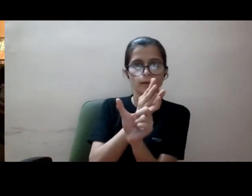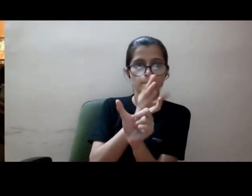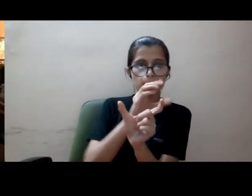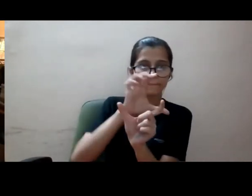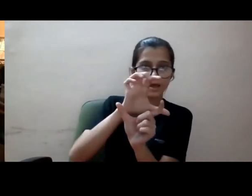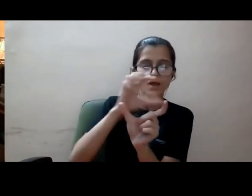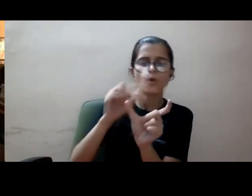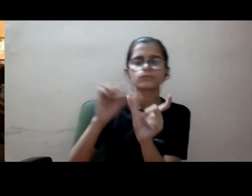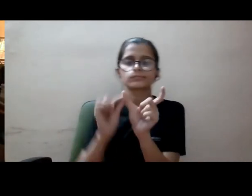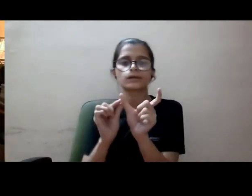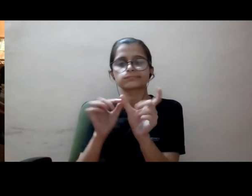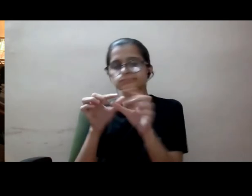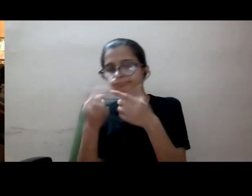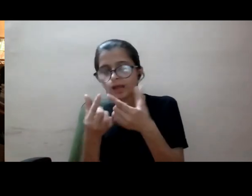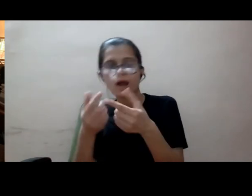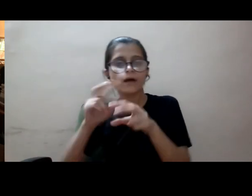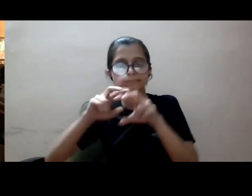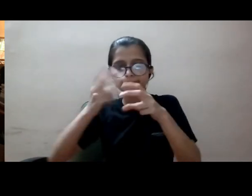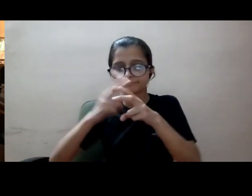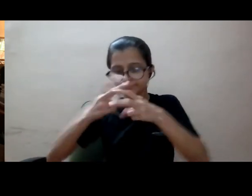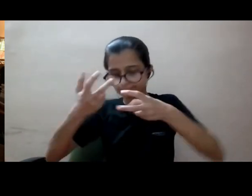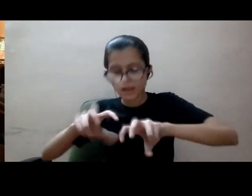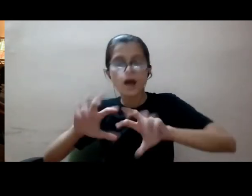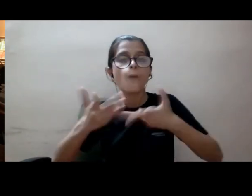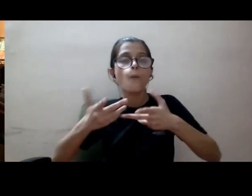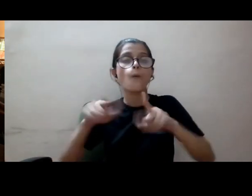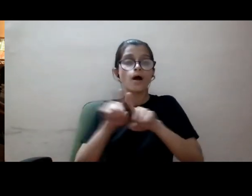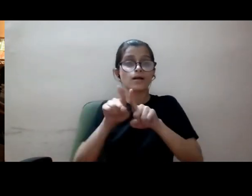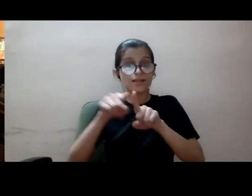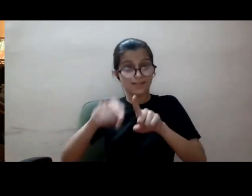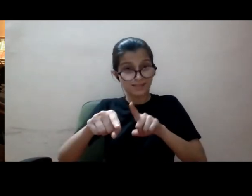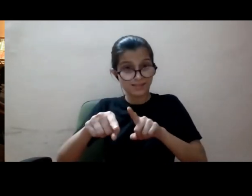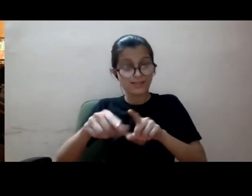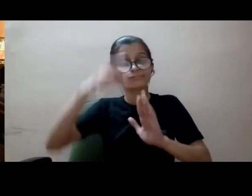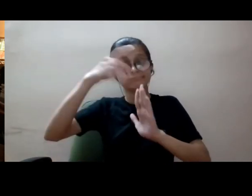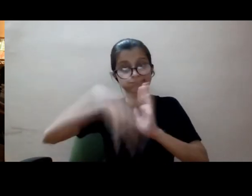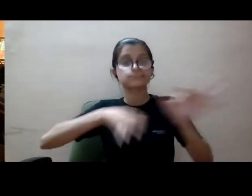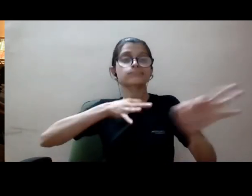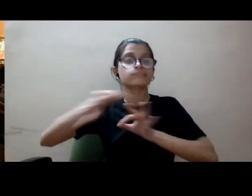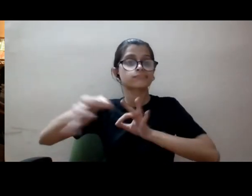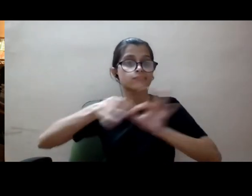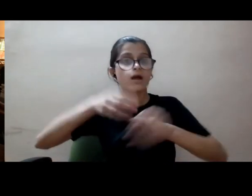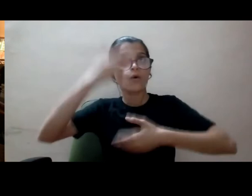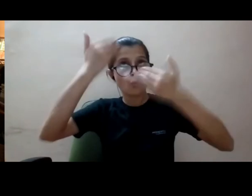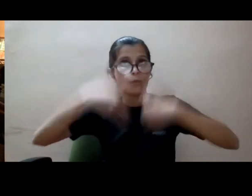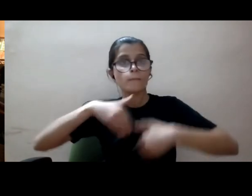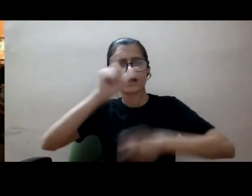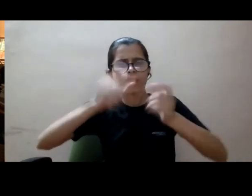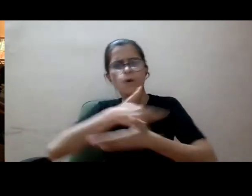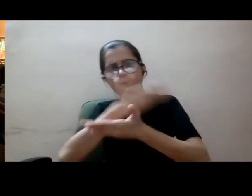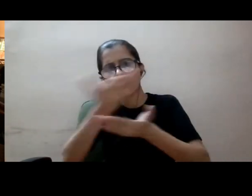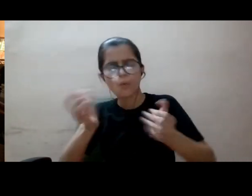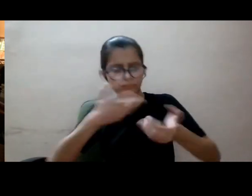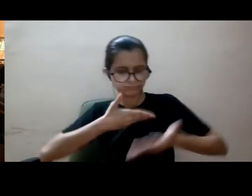And that has always seemed to me to be a perfect comic description of how human beings often behave with each